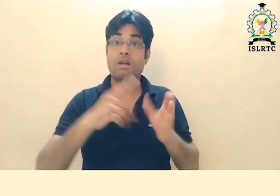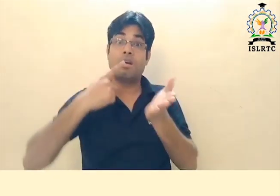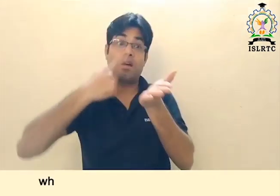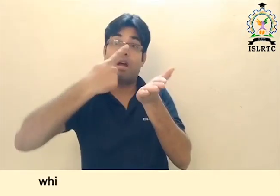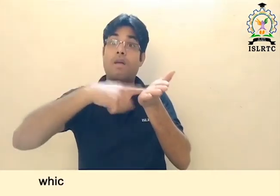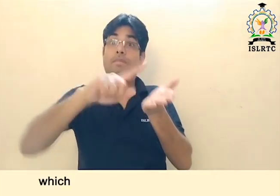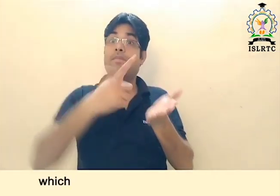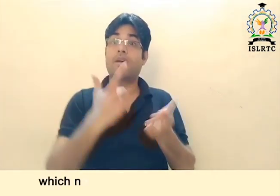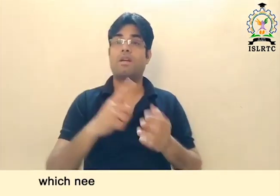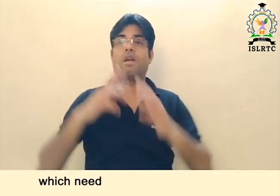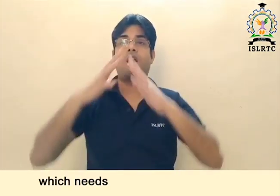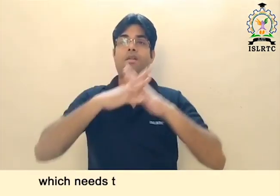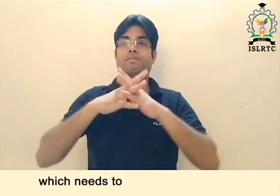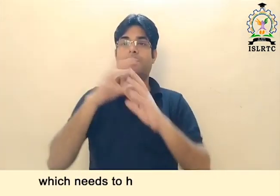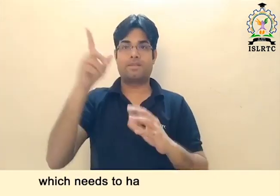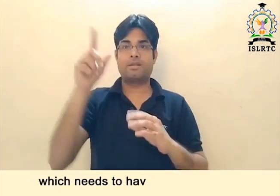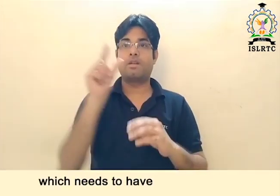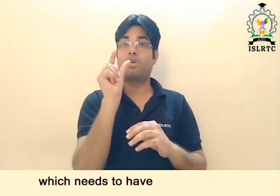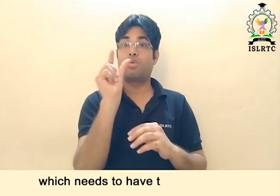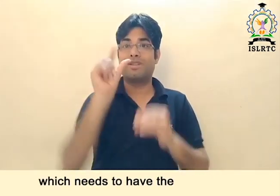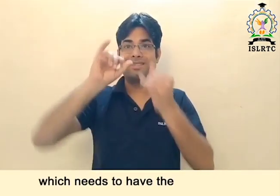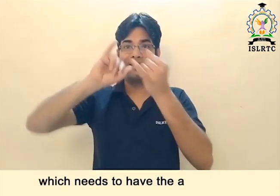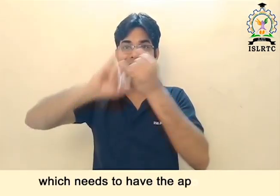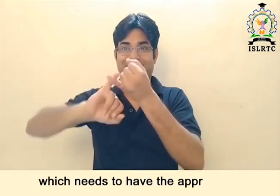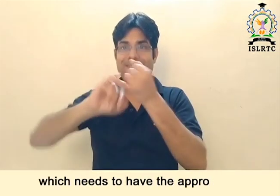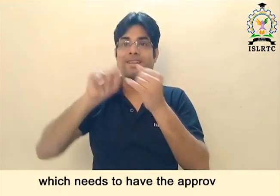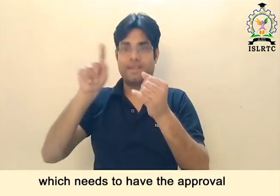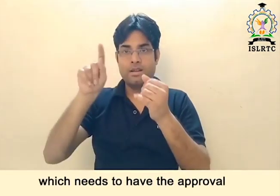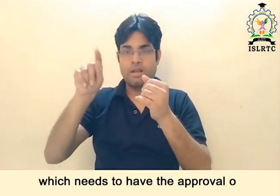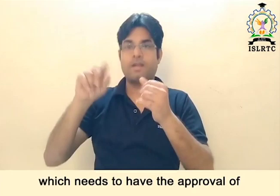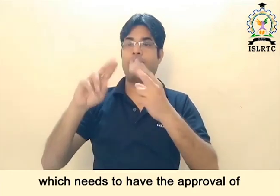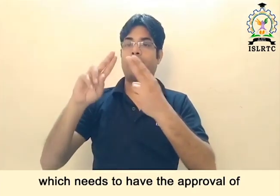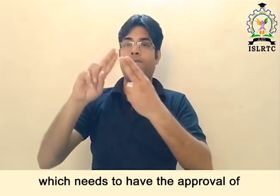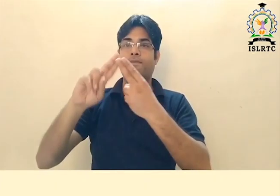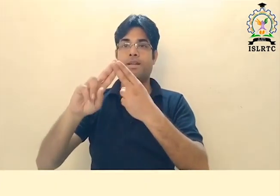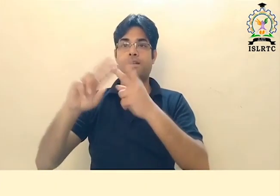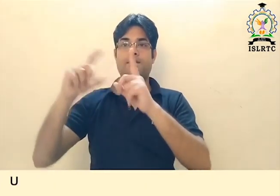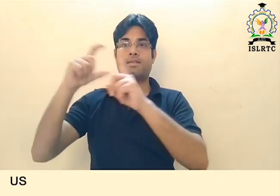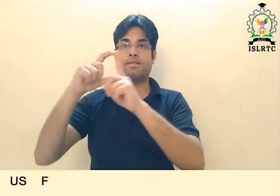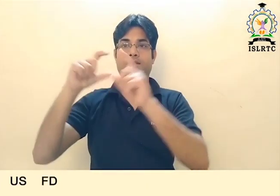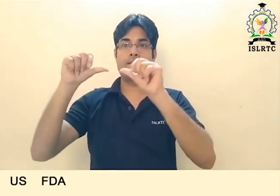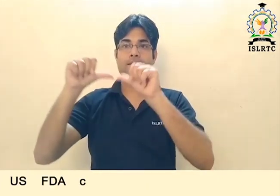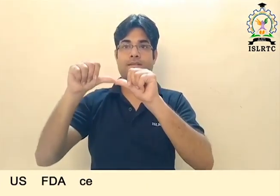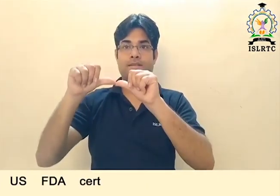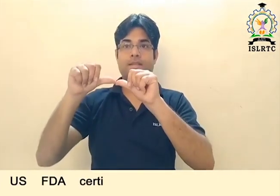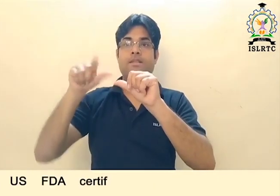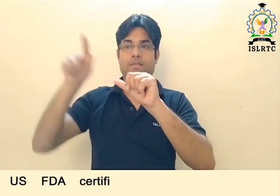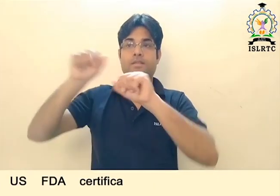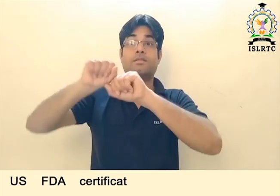which need to get the approval of US FDA certification